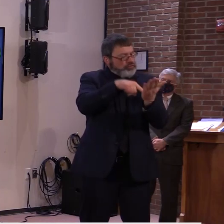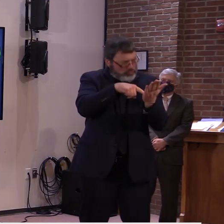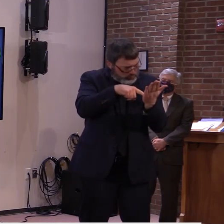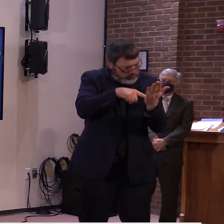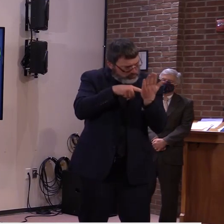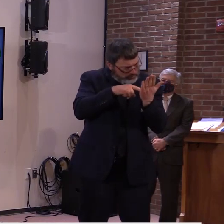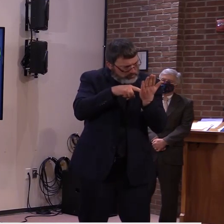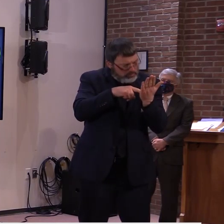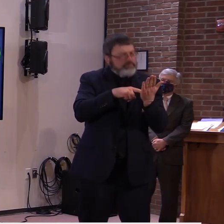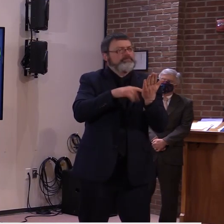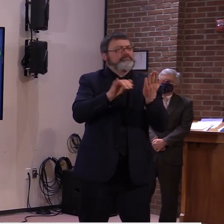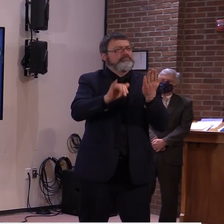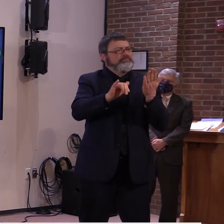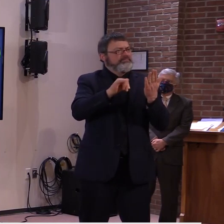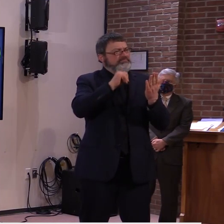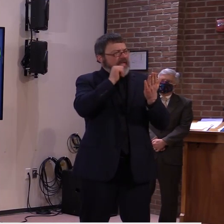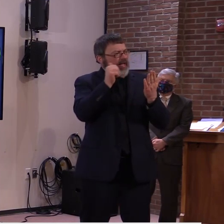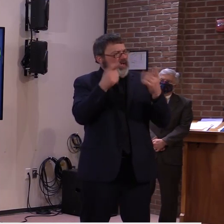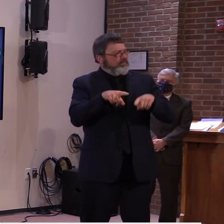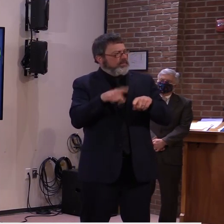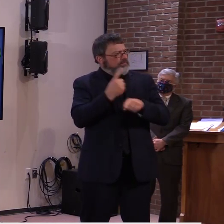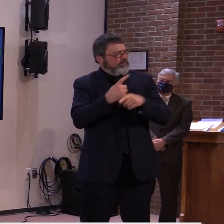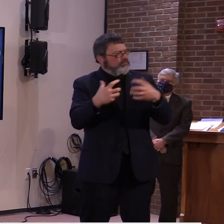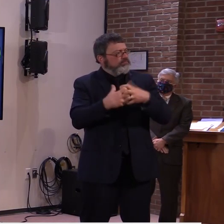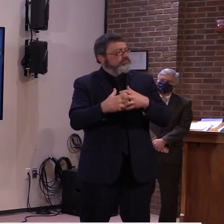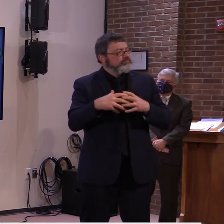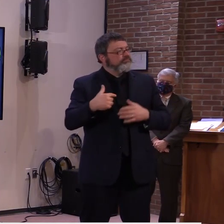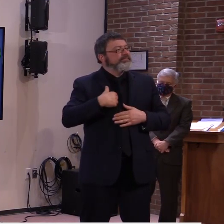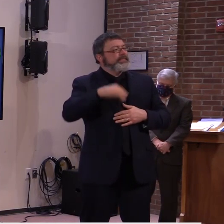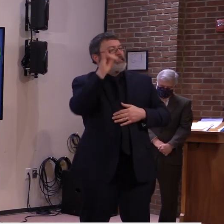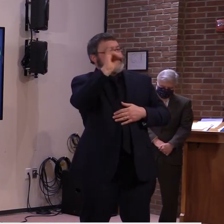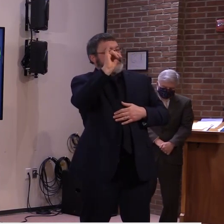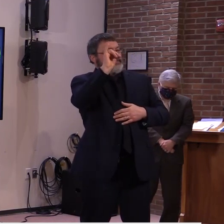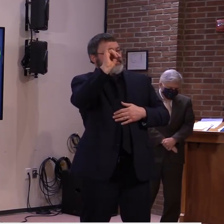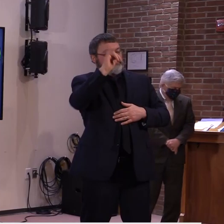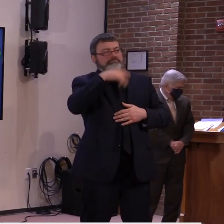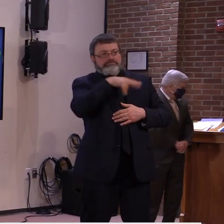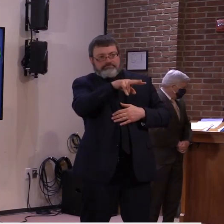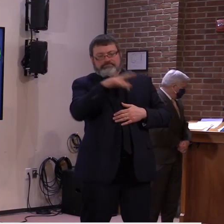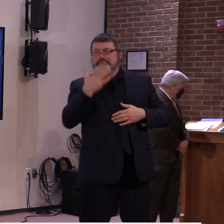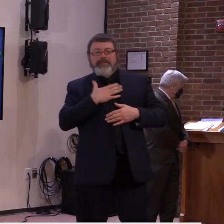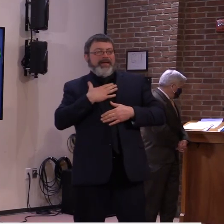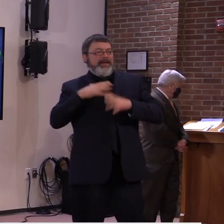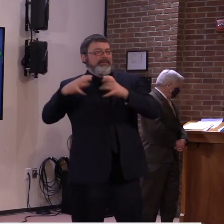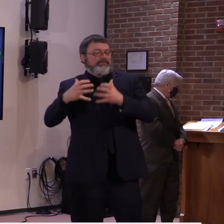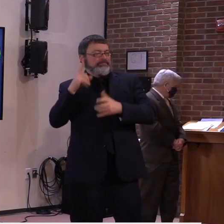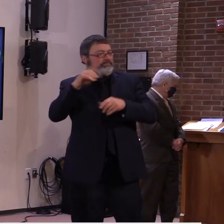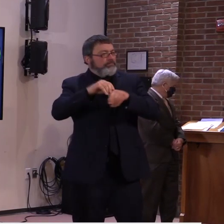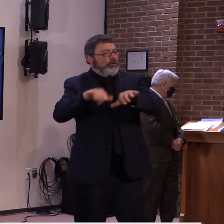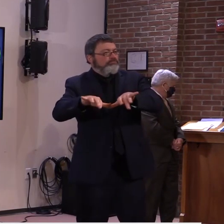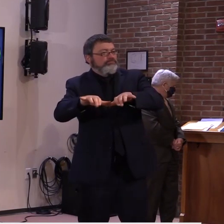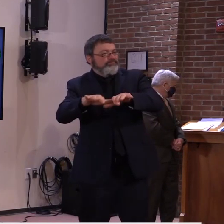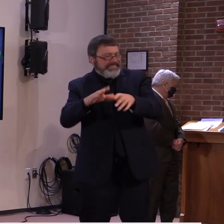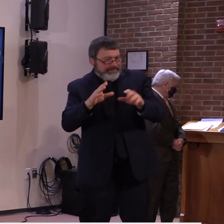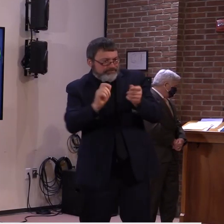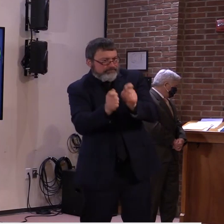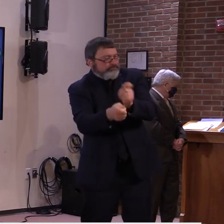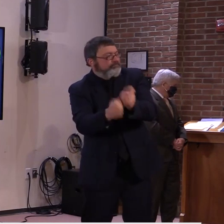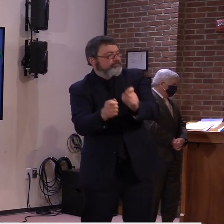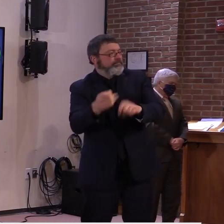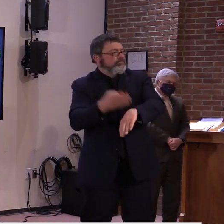support to this phase of the testing, and we'll continue to adjust our procedures and communications to ensure that any school staff that desire